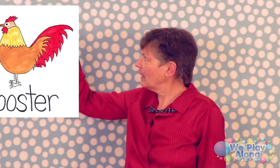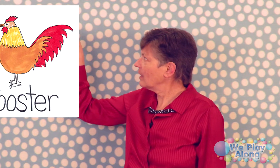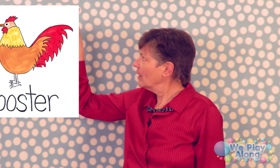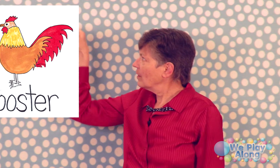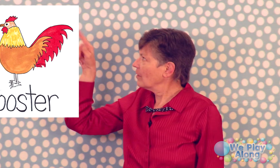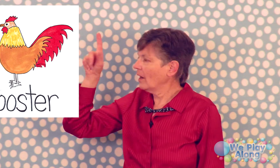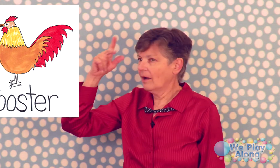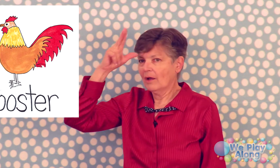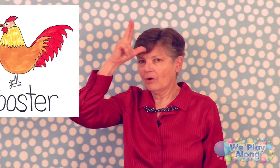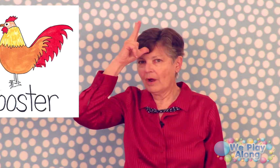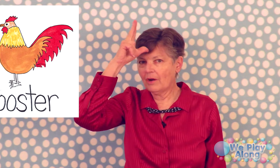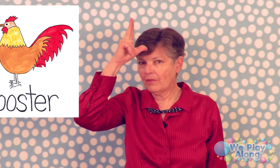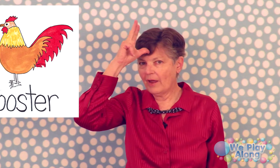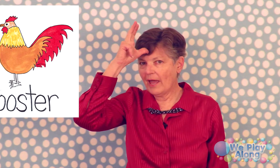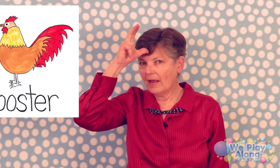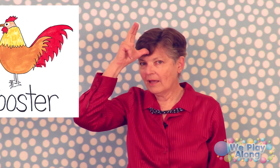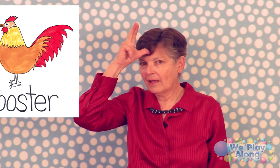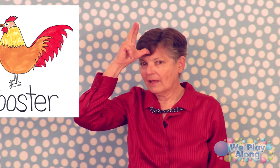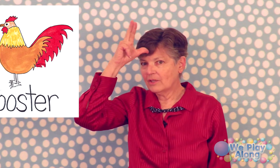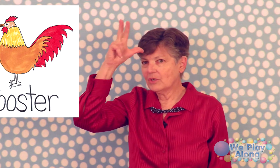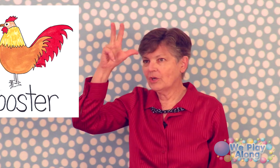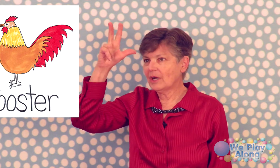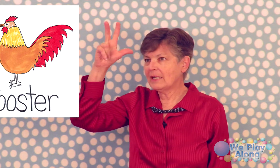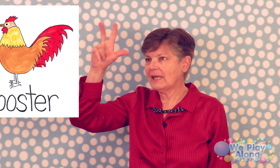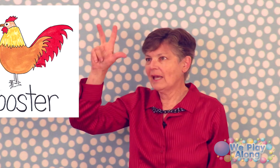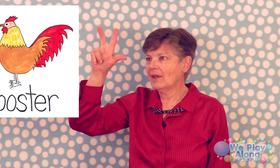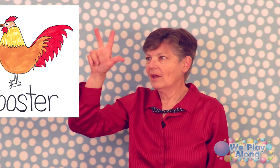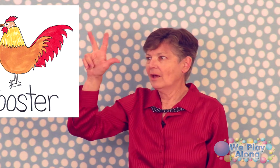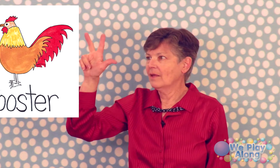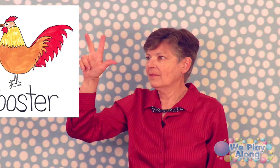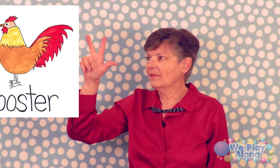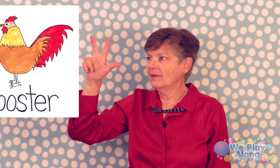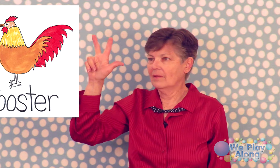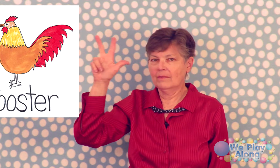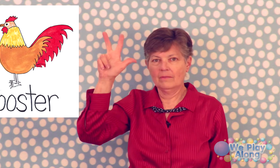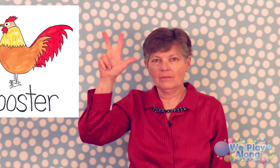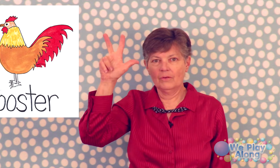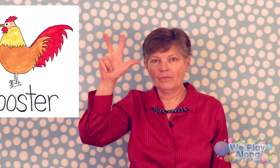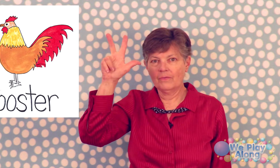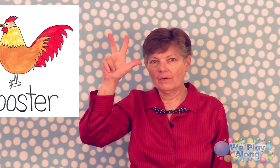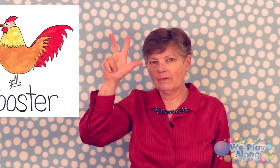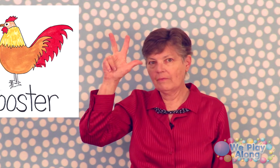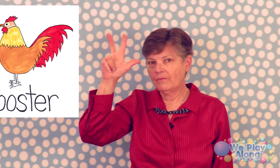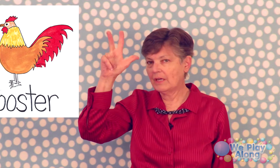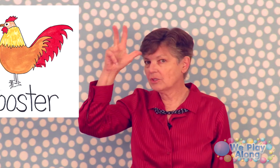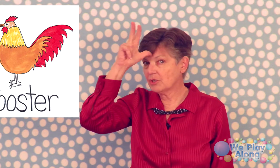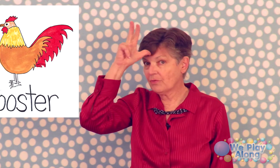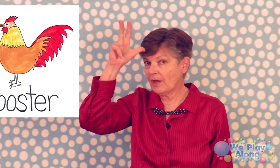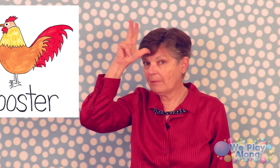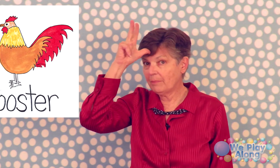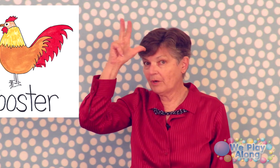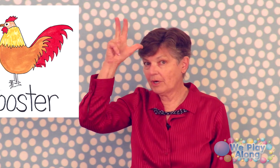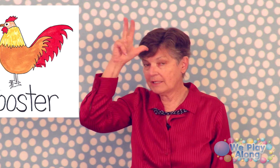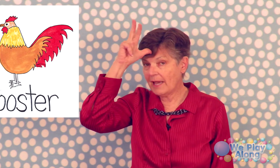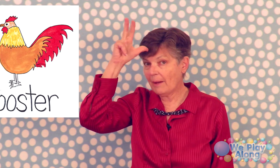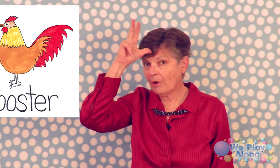big crown on their head? So you're going to take your fingers, your thumb up here, you're going to tap on